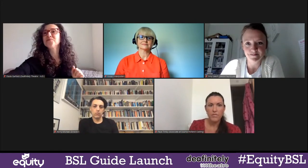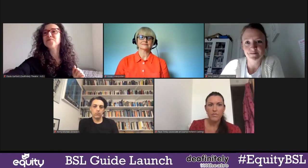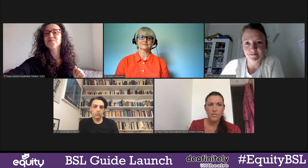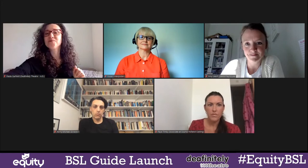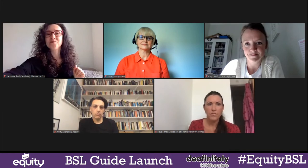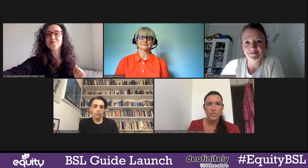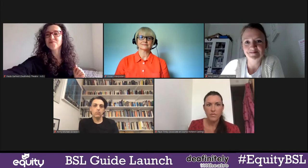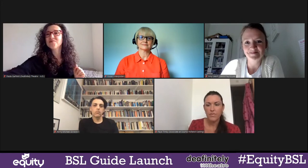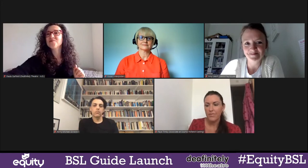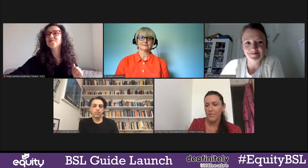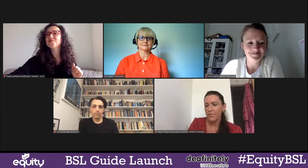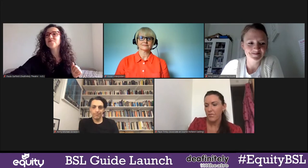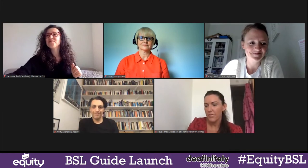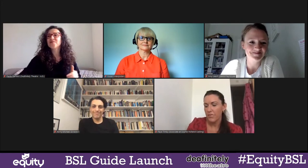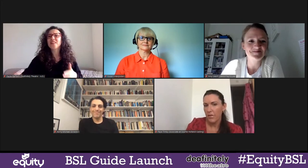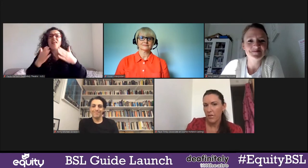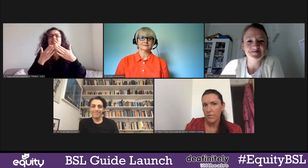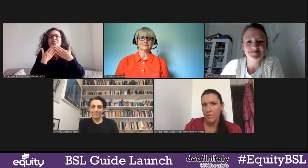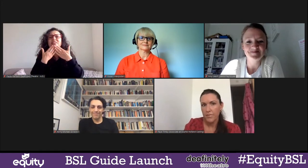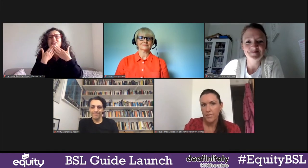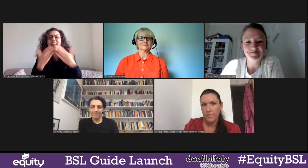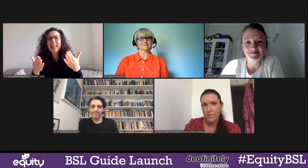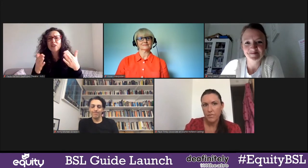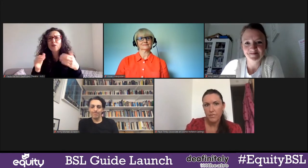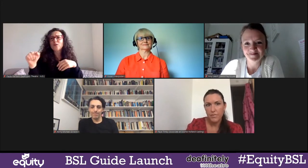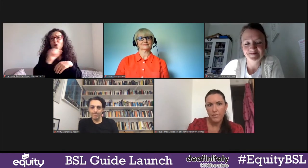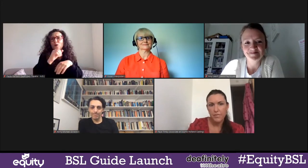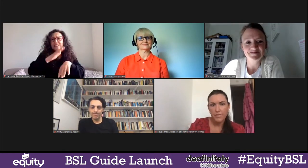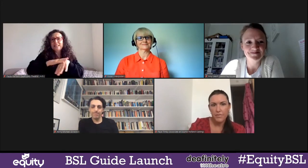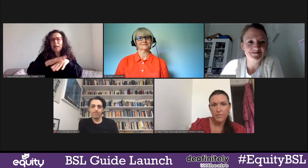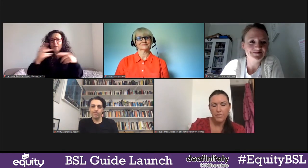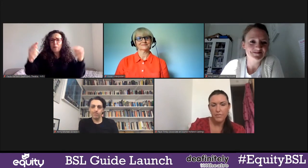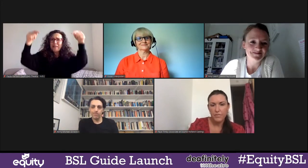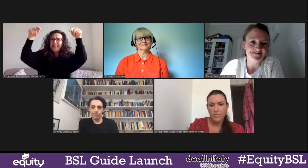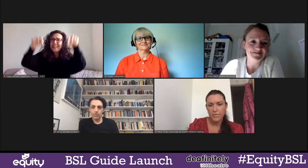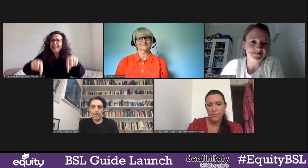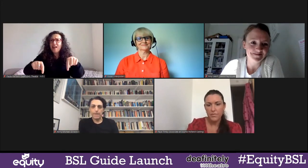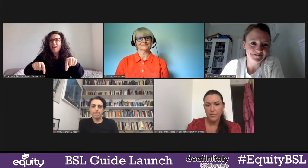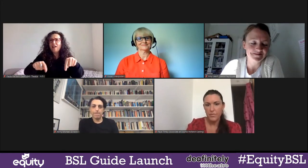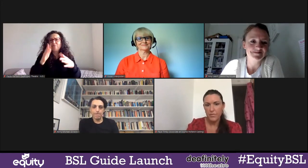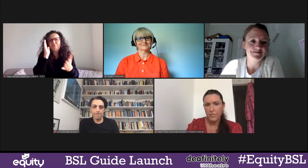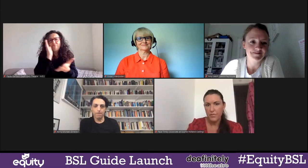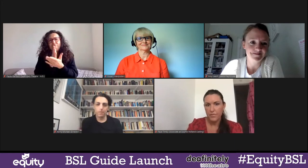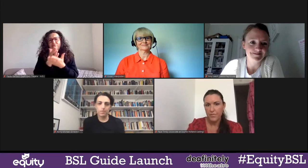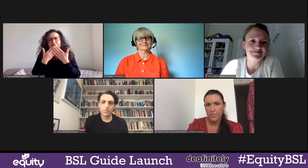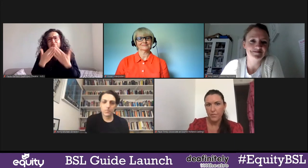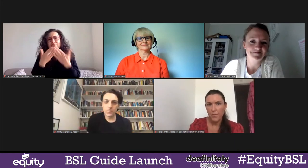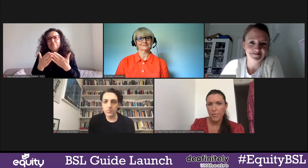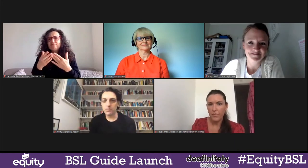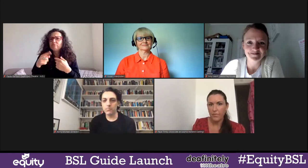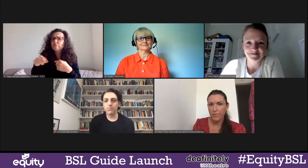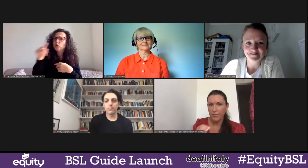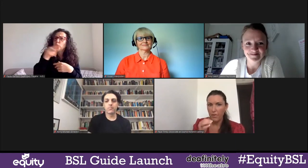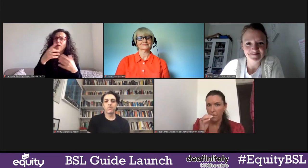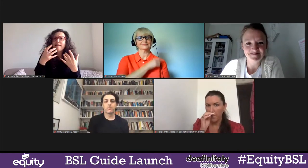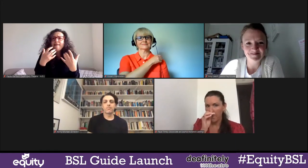on. So unfortunately, she won't be joining us today. But thank you so much to my three members of this